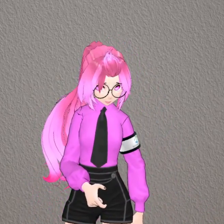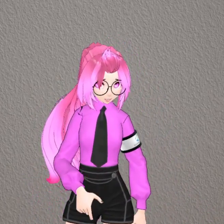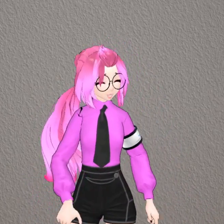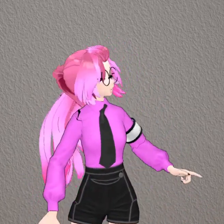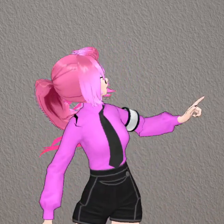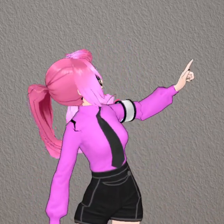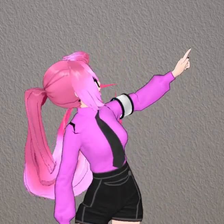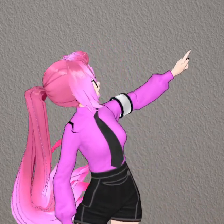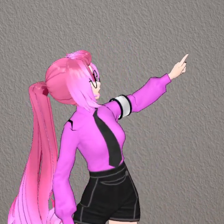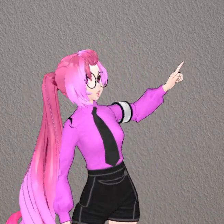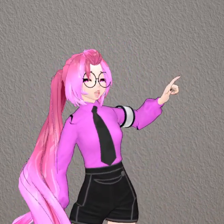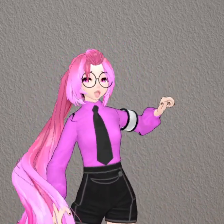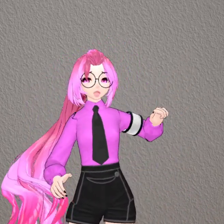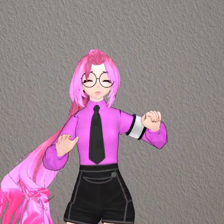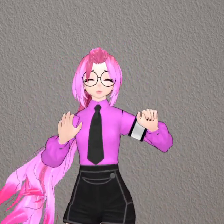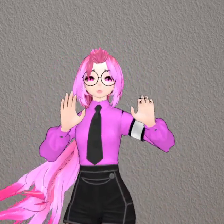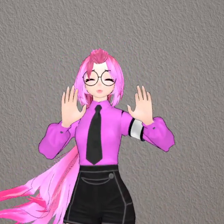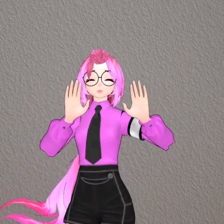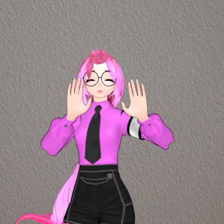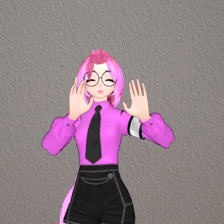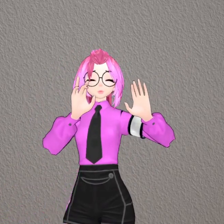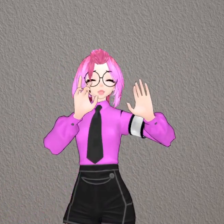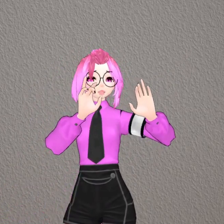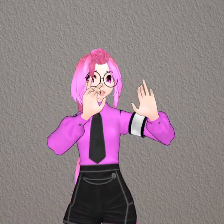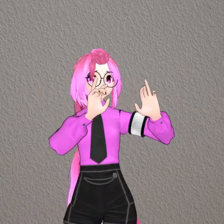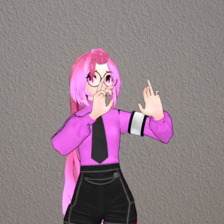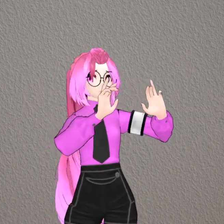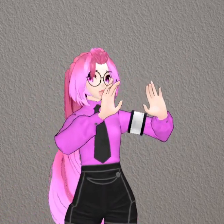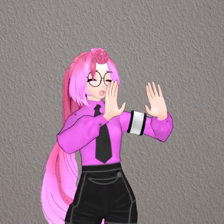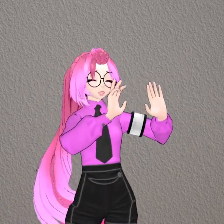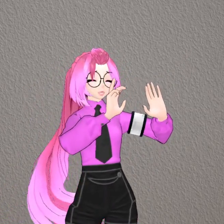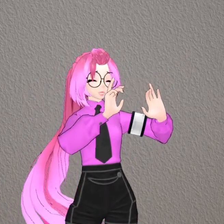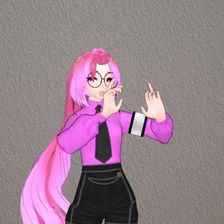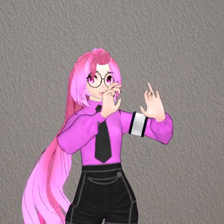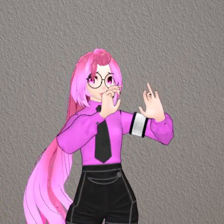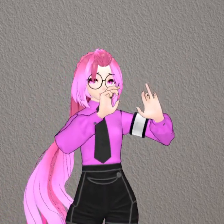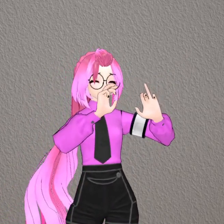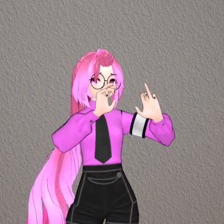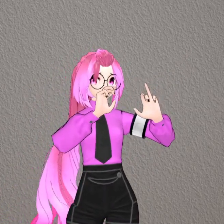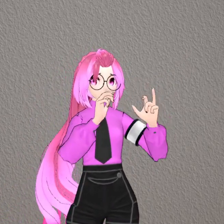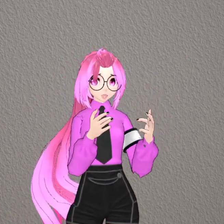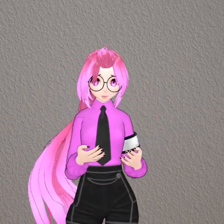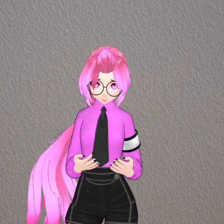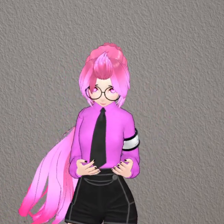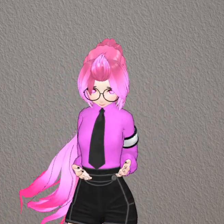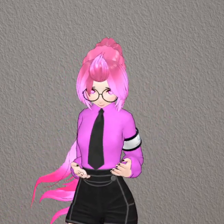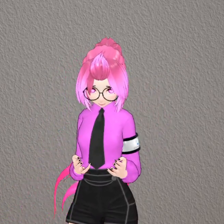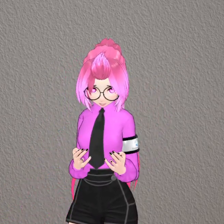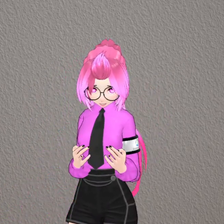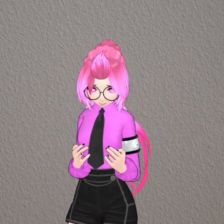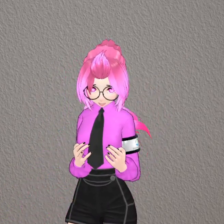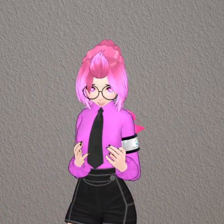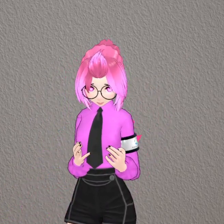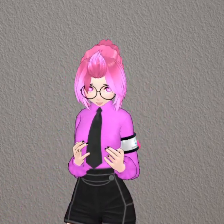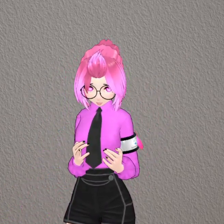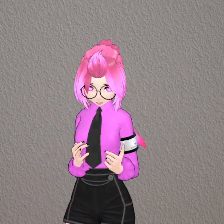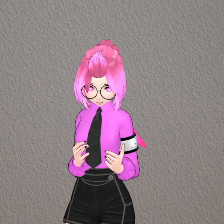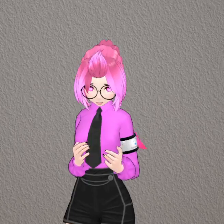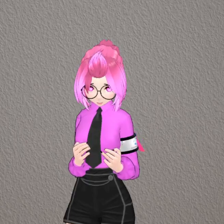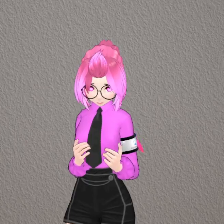Oops. And then have, you're going to have a relaxed hand, if my index would cooperate with me for